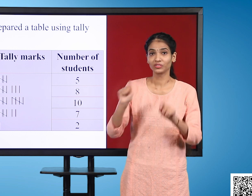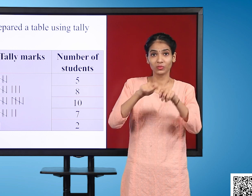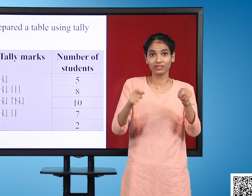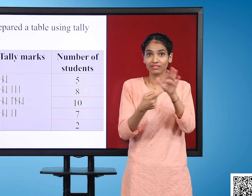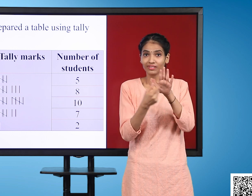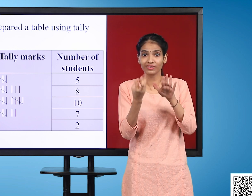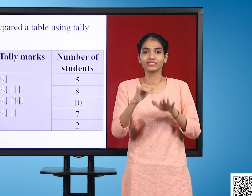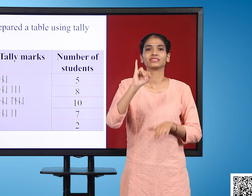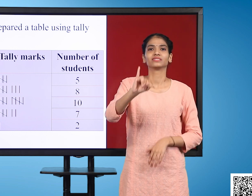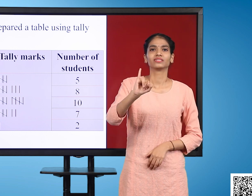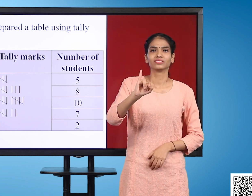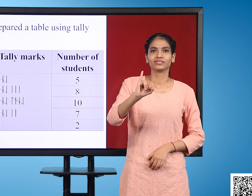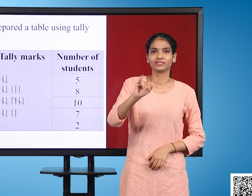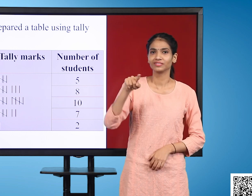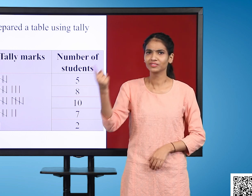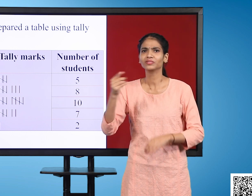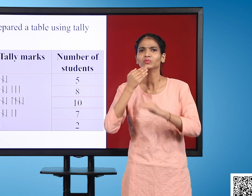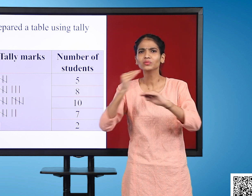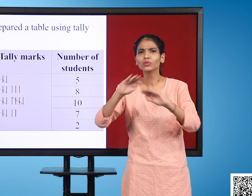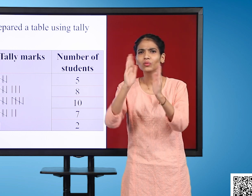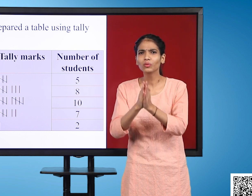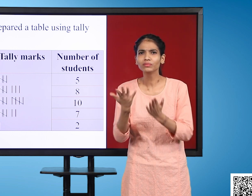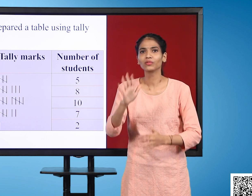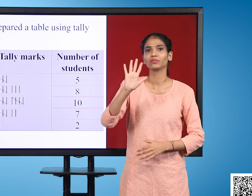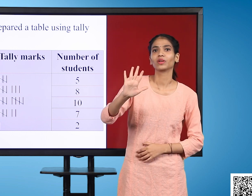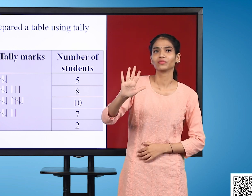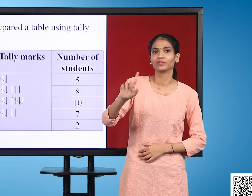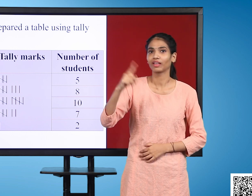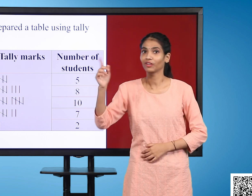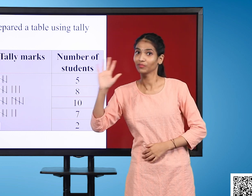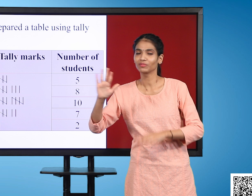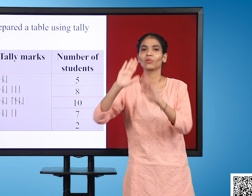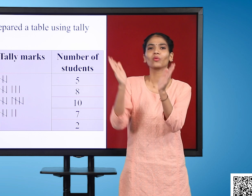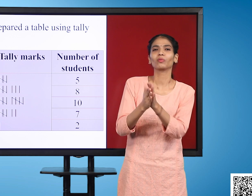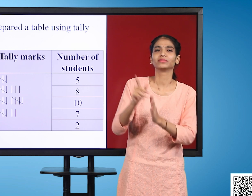Shoe size 6, tally marks 5 and 5, number of students 10.